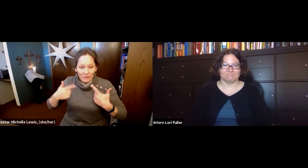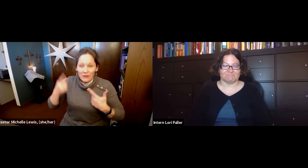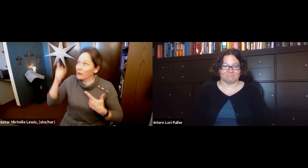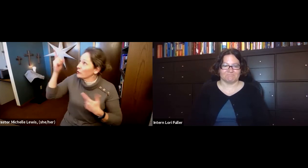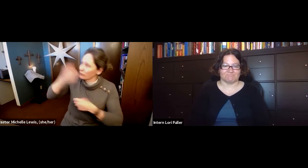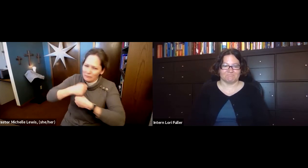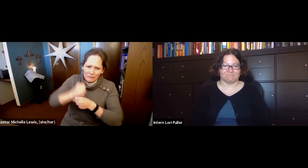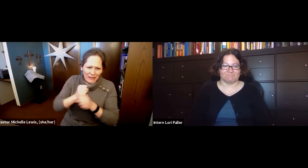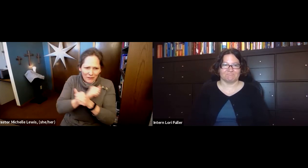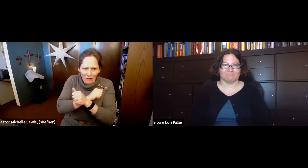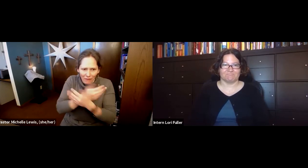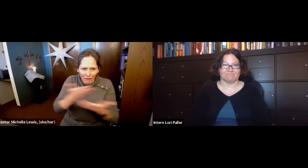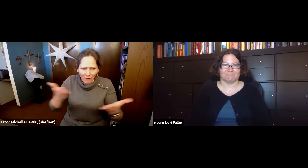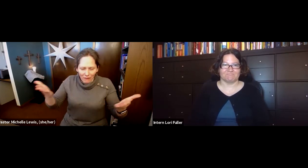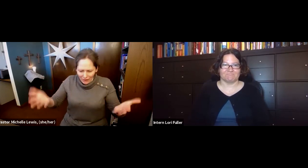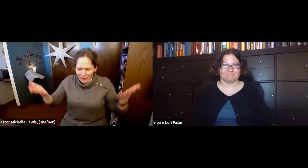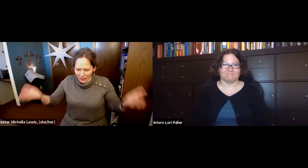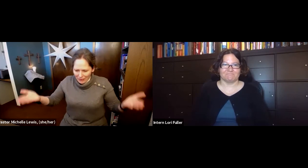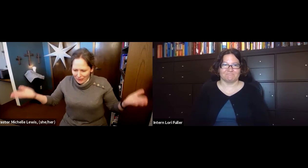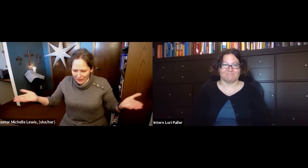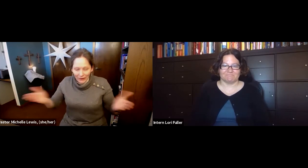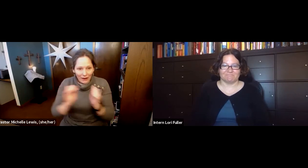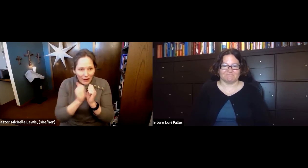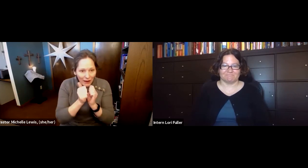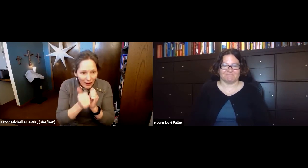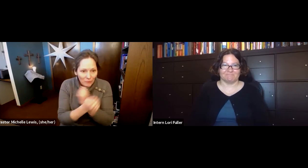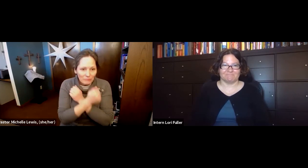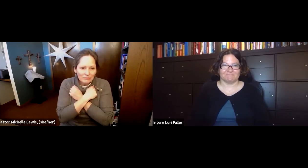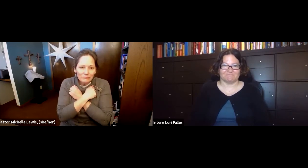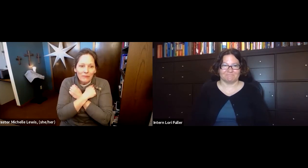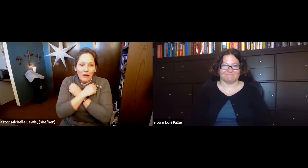source of life that gave us birth.